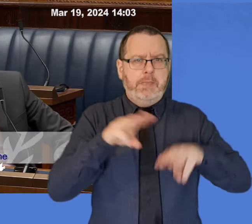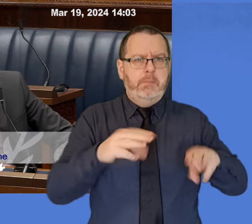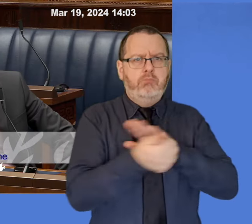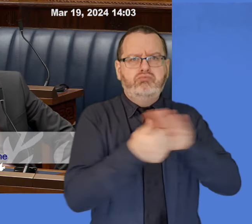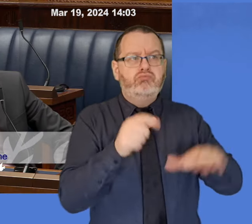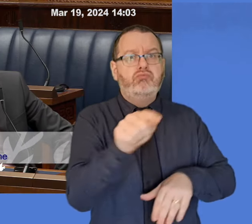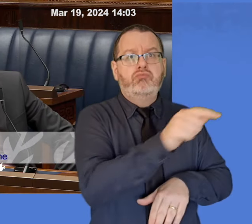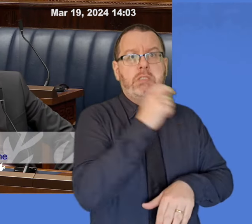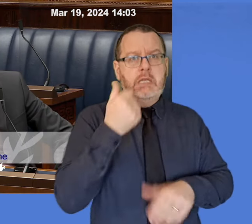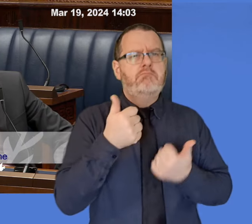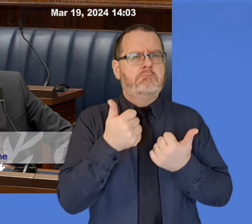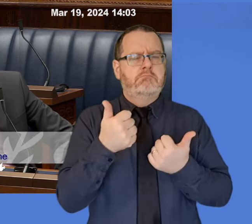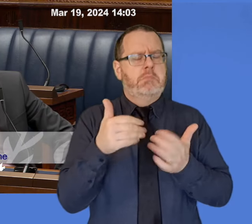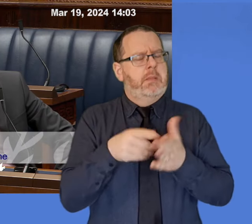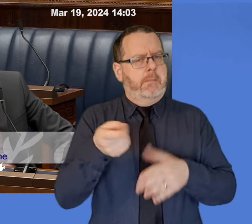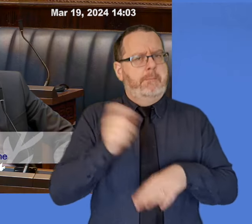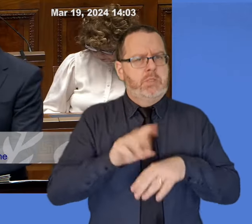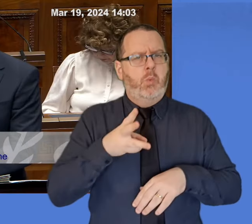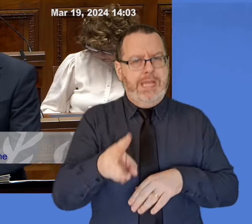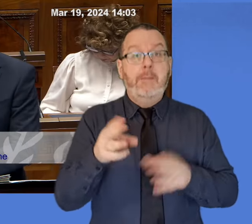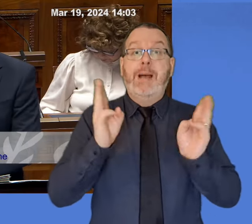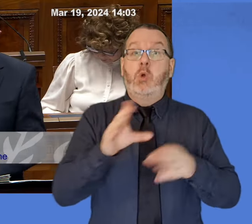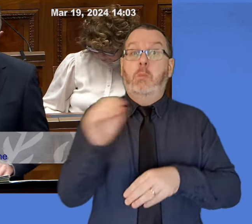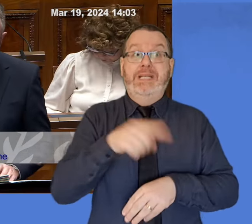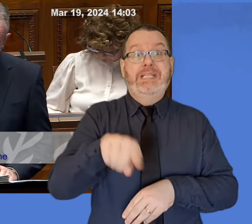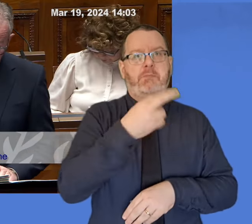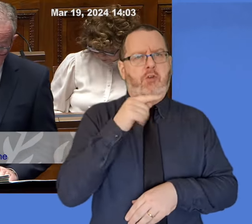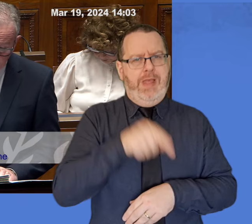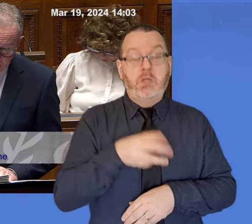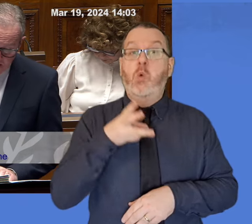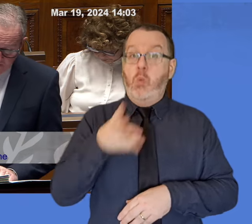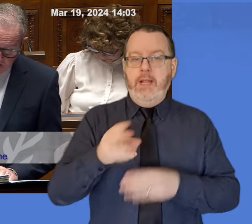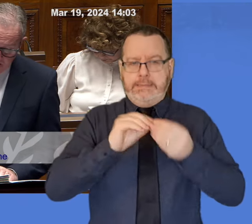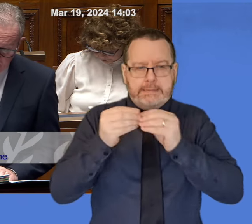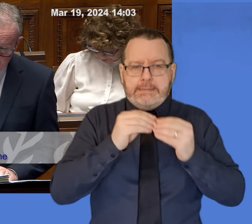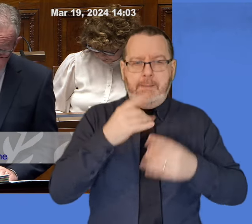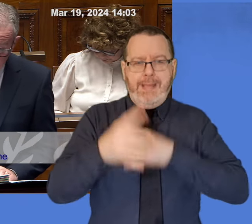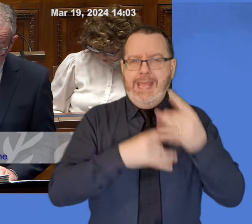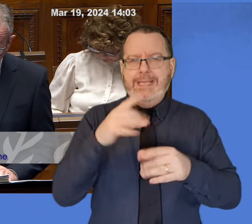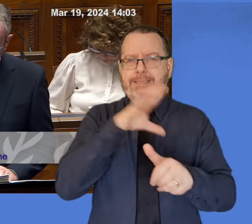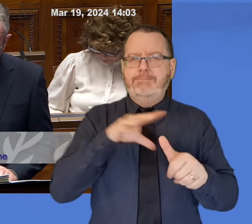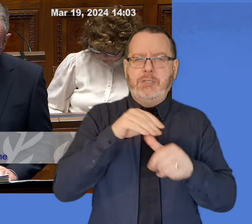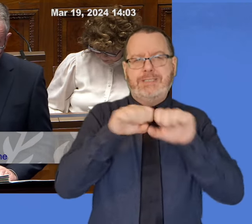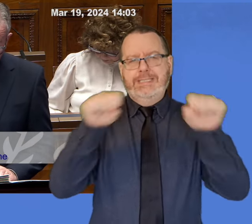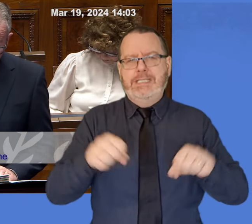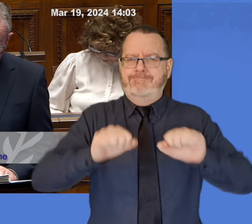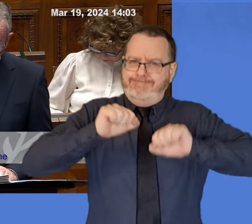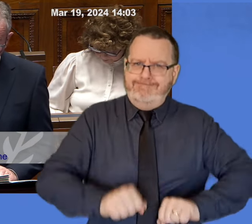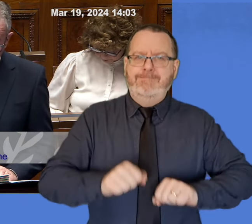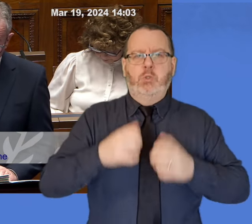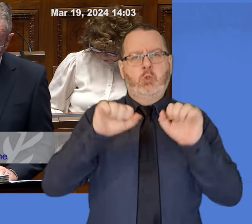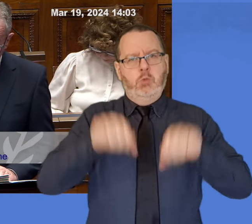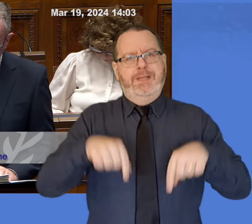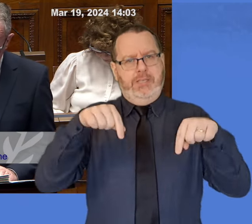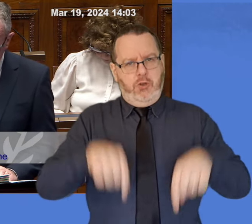option of the power sector stakeholders. From this, a bespoke design local scheme is being developed. Any scheme we introduce will take account of the lessons